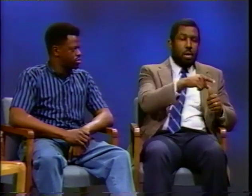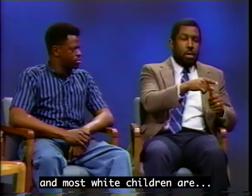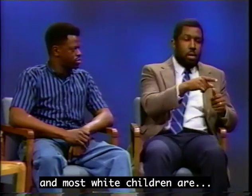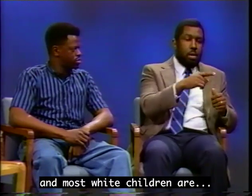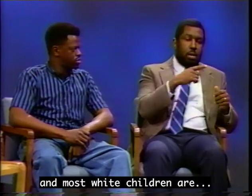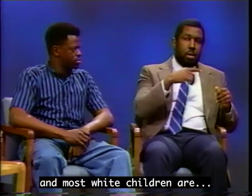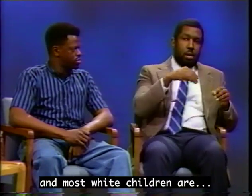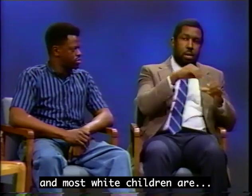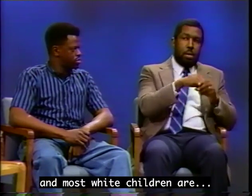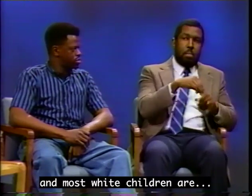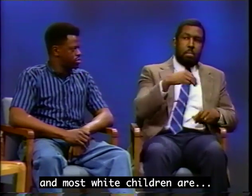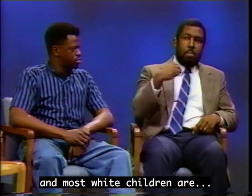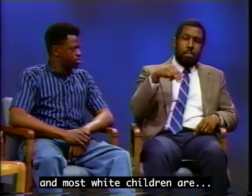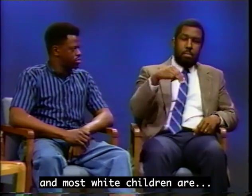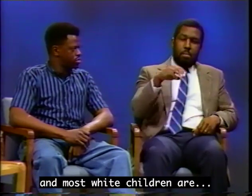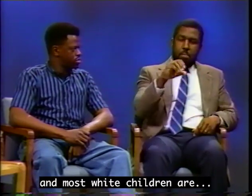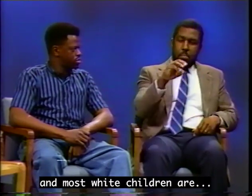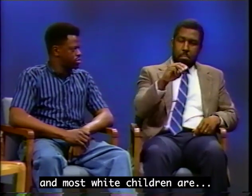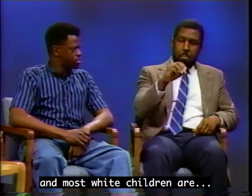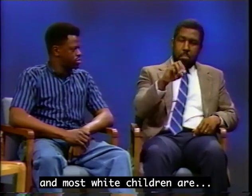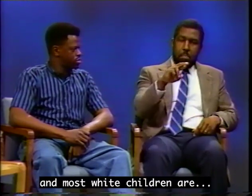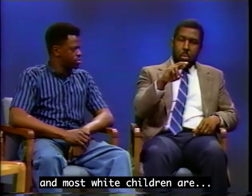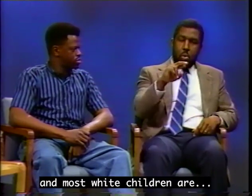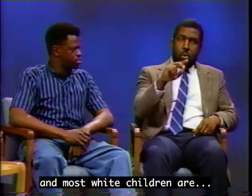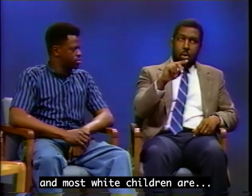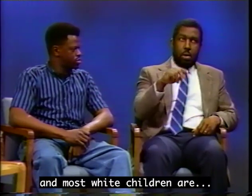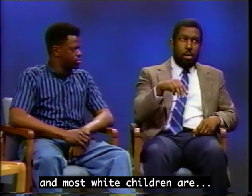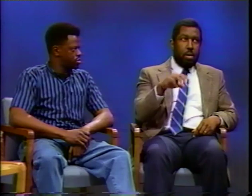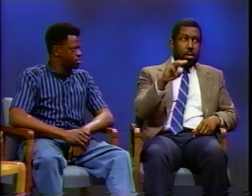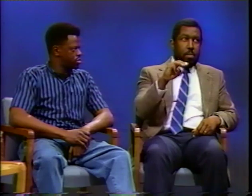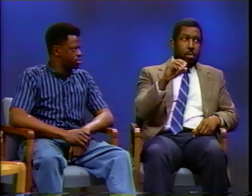and most white children are